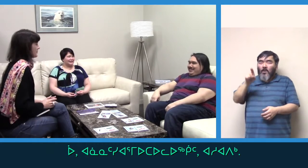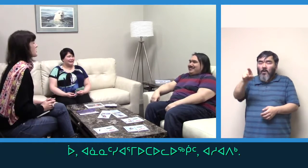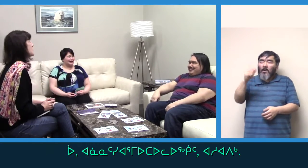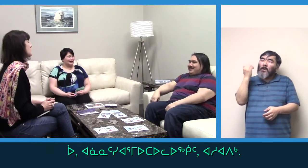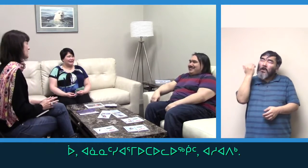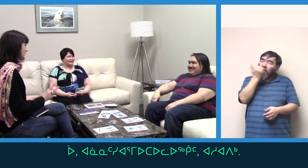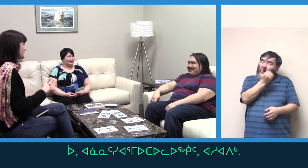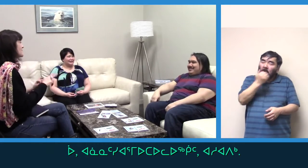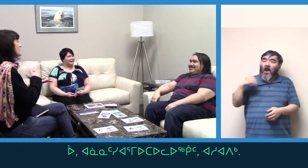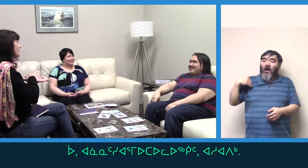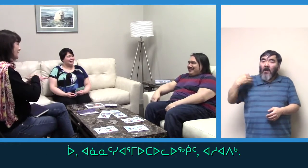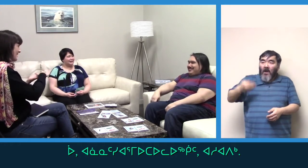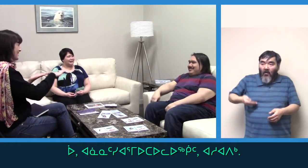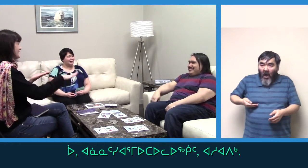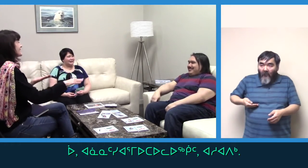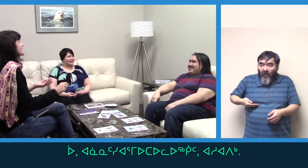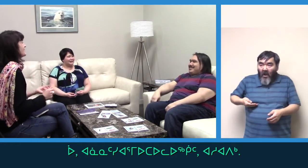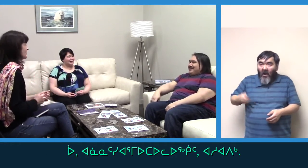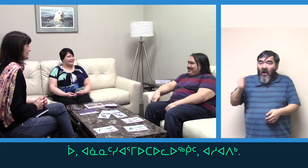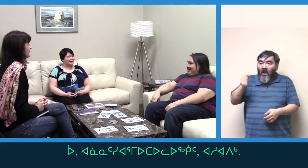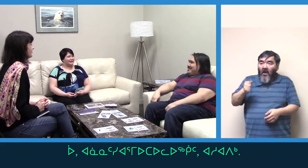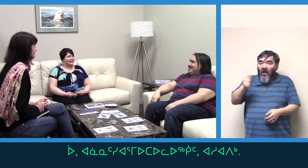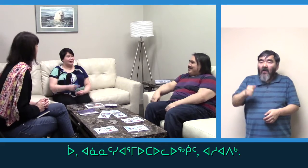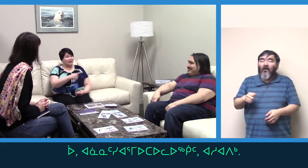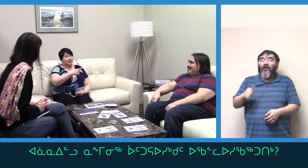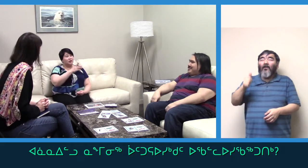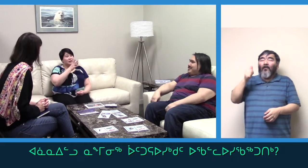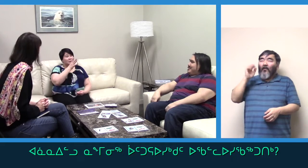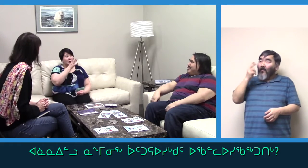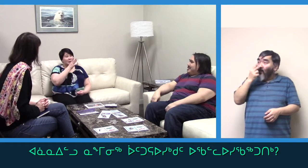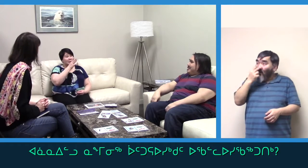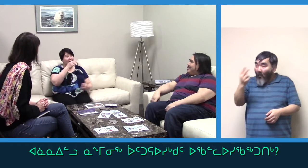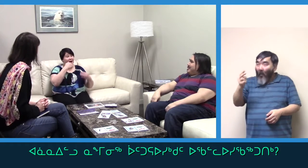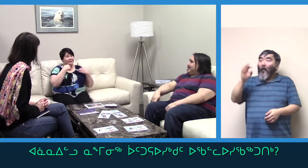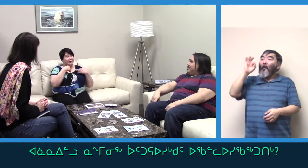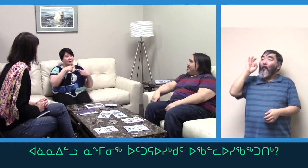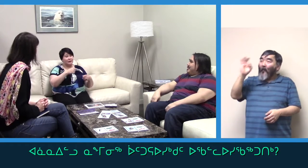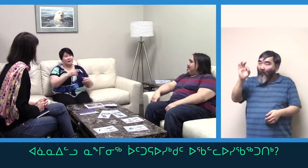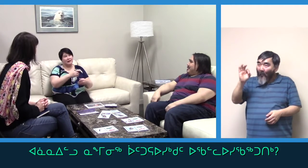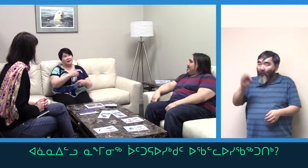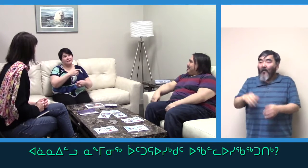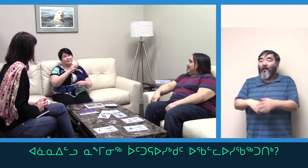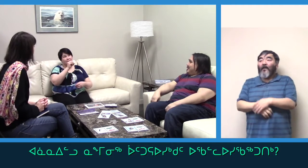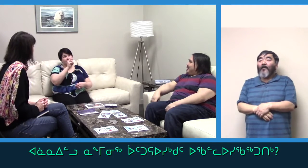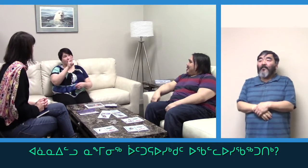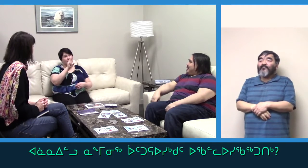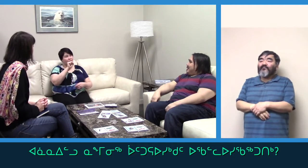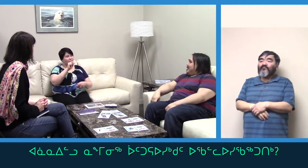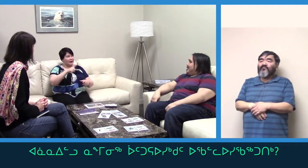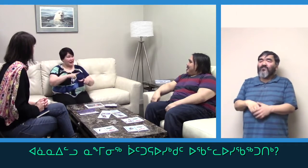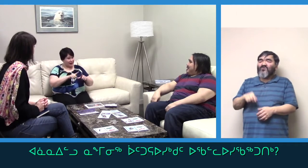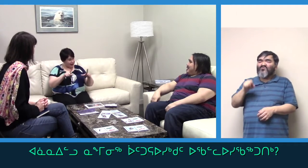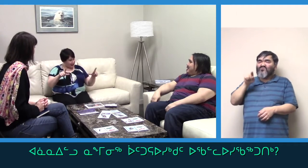grandmother. Oh, that's very nice. You and Mom have your